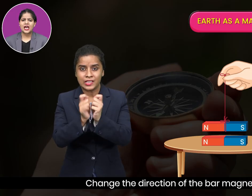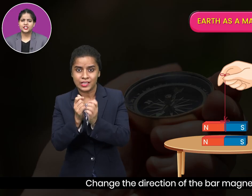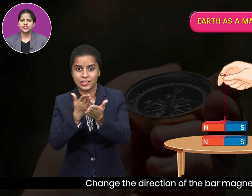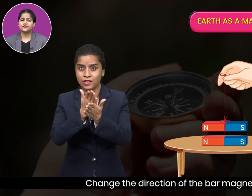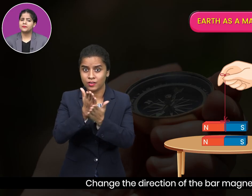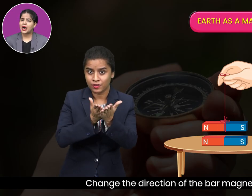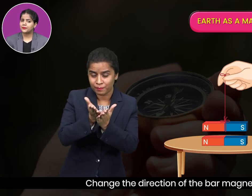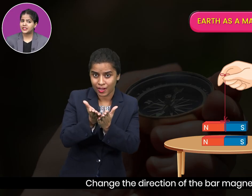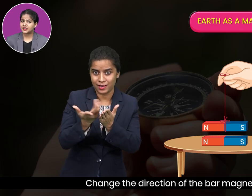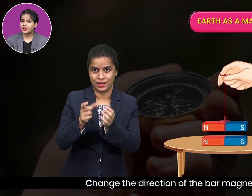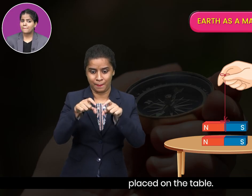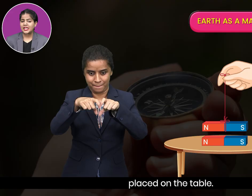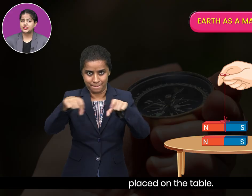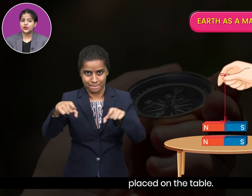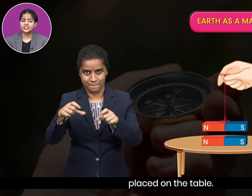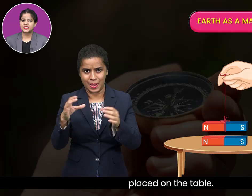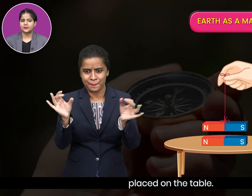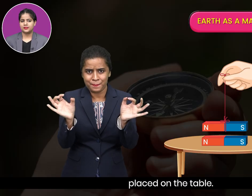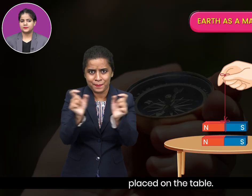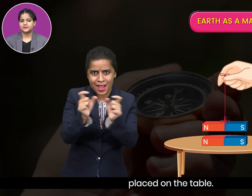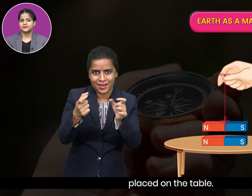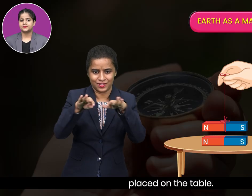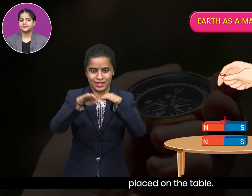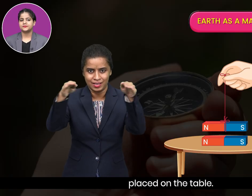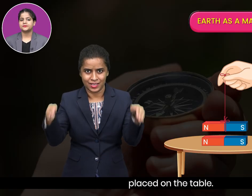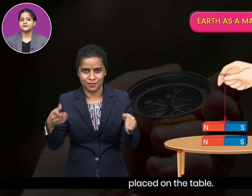Change the direction of the bar magnet placed on the table.